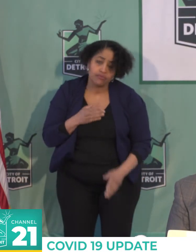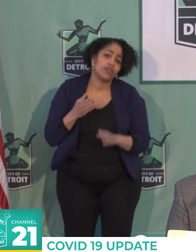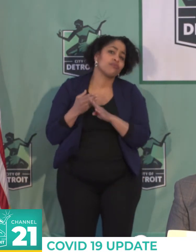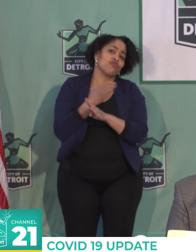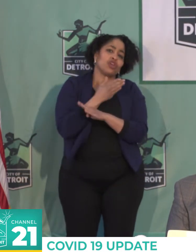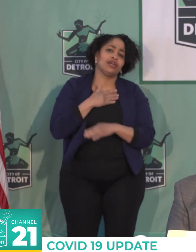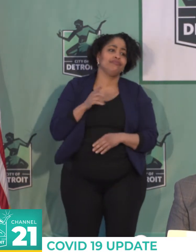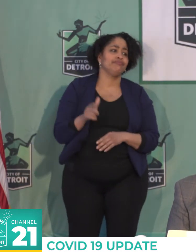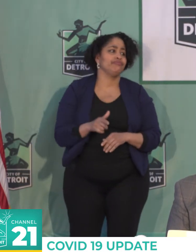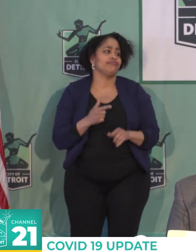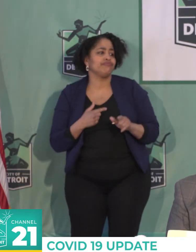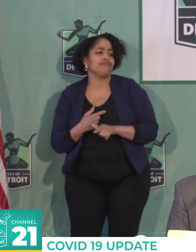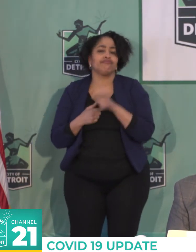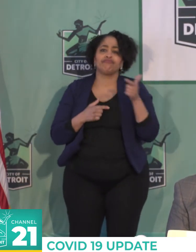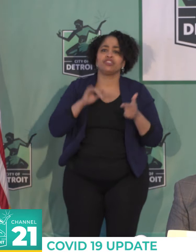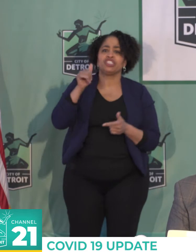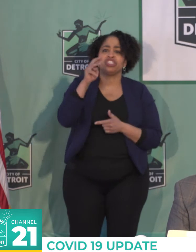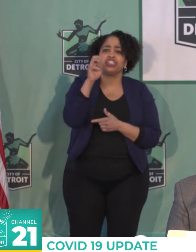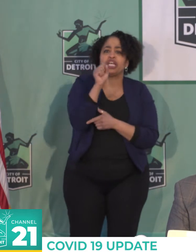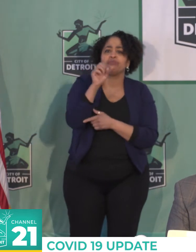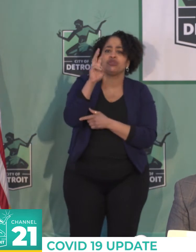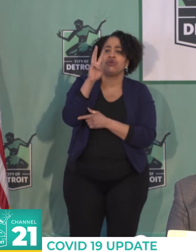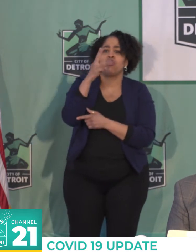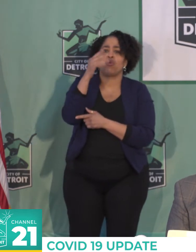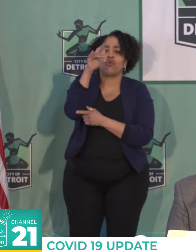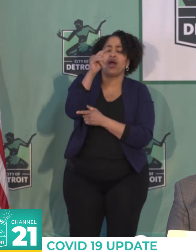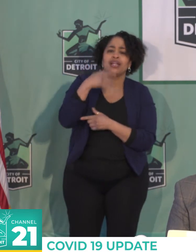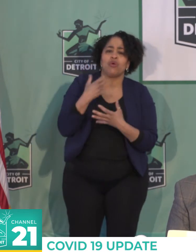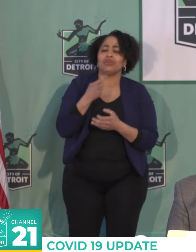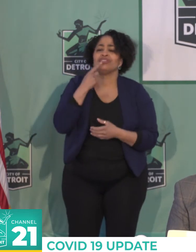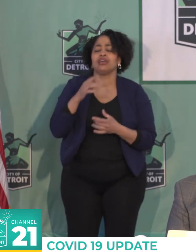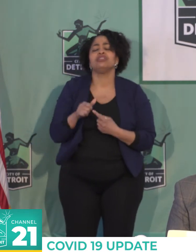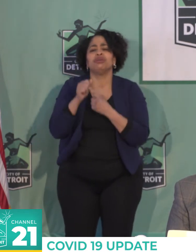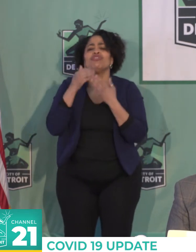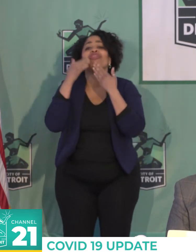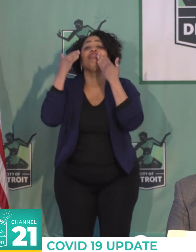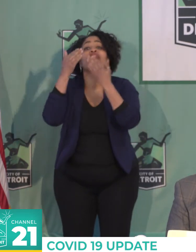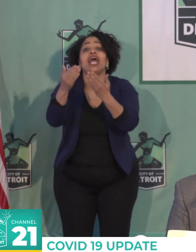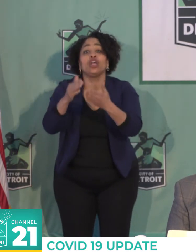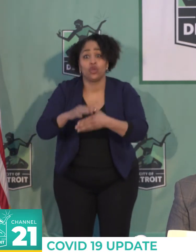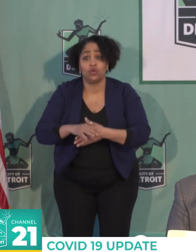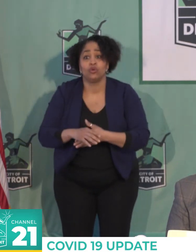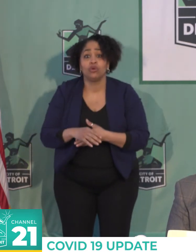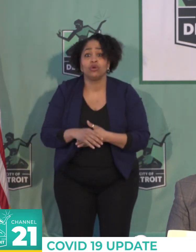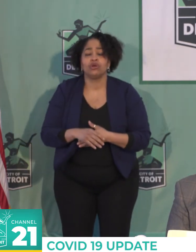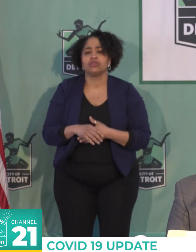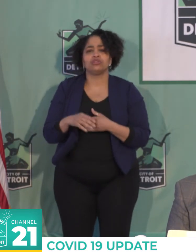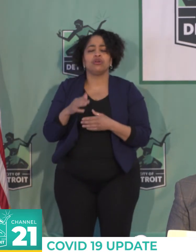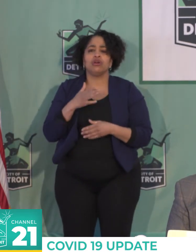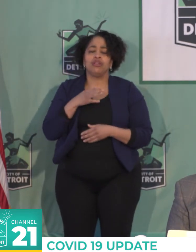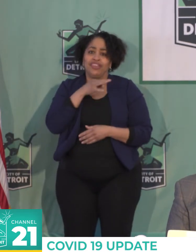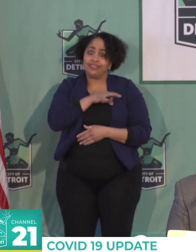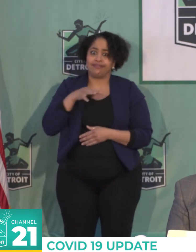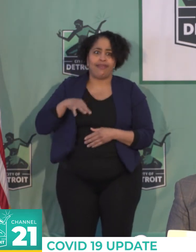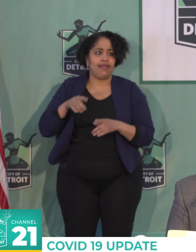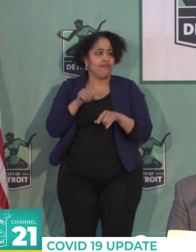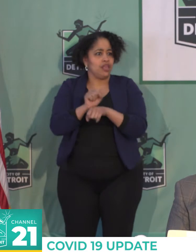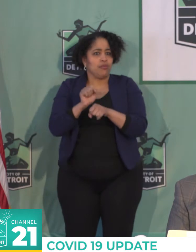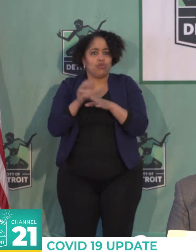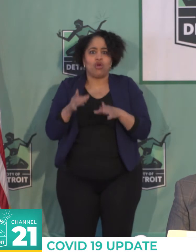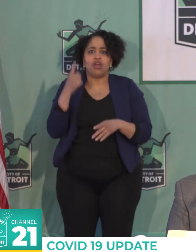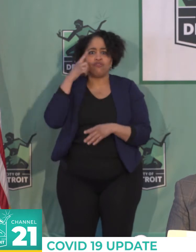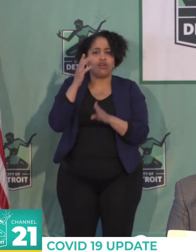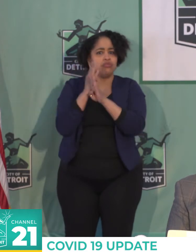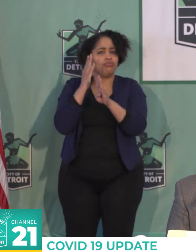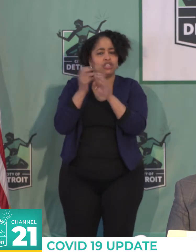Before I turn it over to James White, I just want to say a special thank you to the employees of